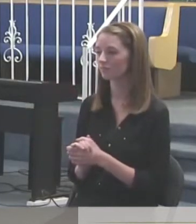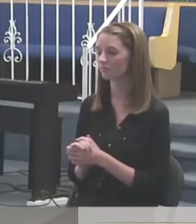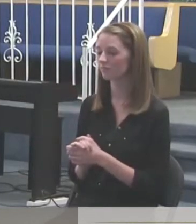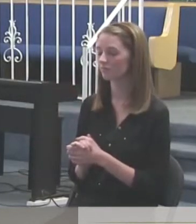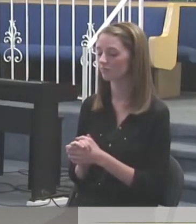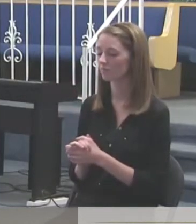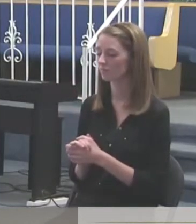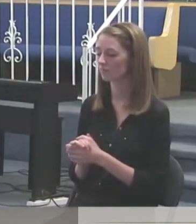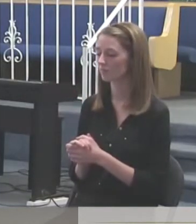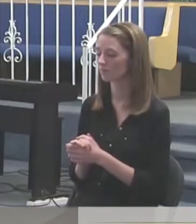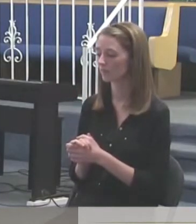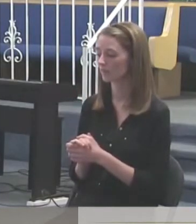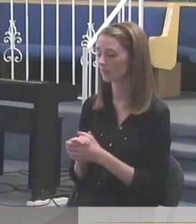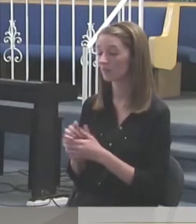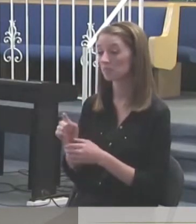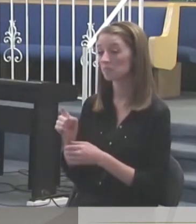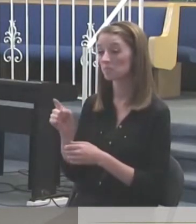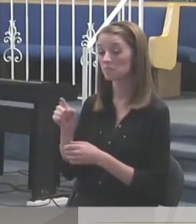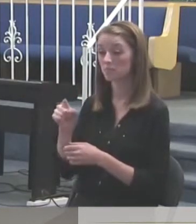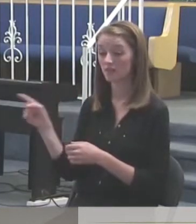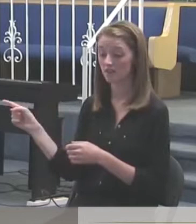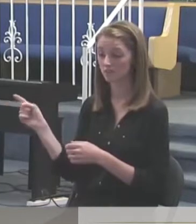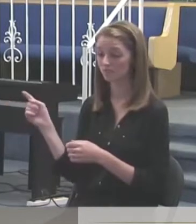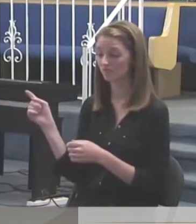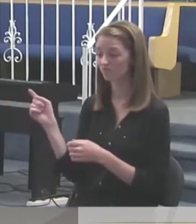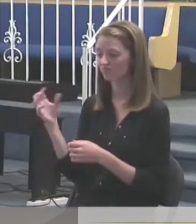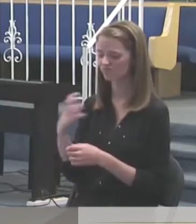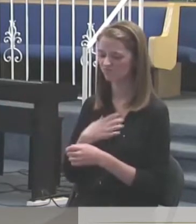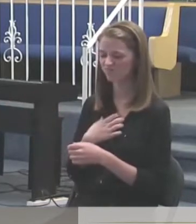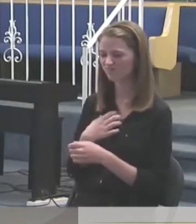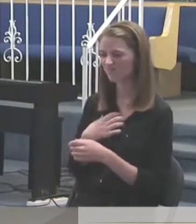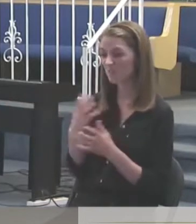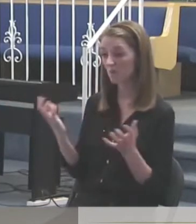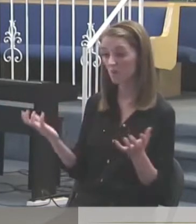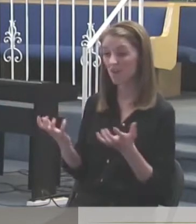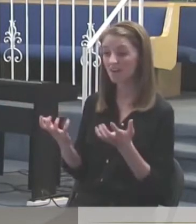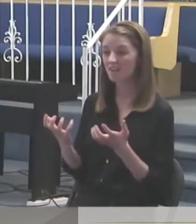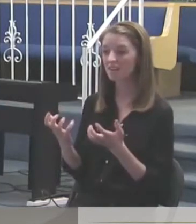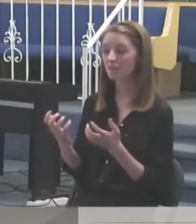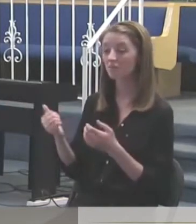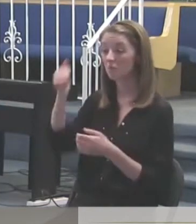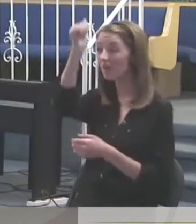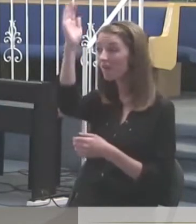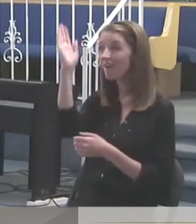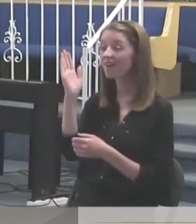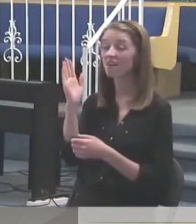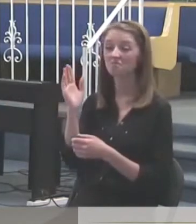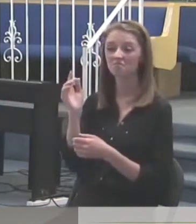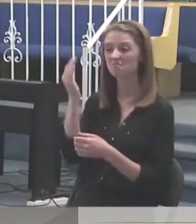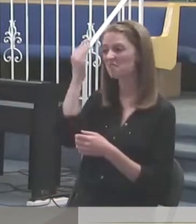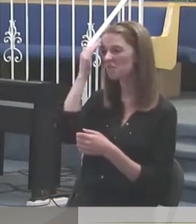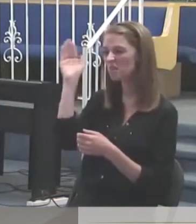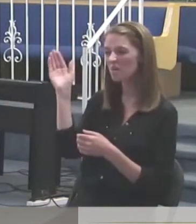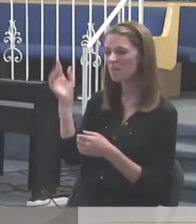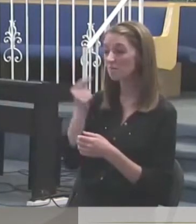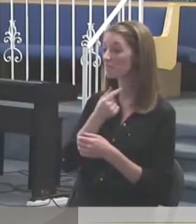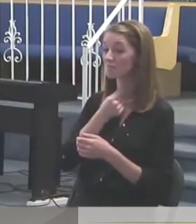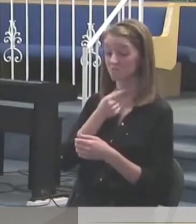Their contention was with God was the fact that we don't know you. Our priests didn't tell us about